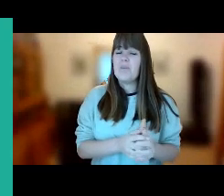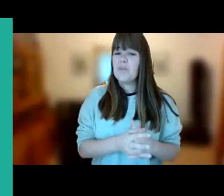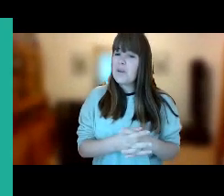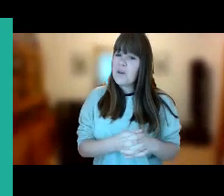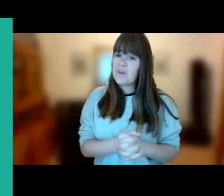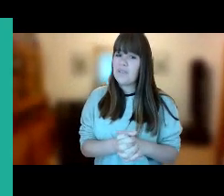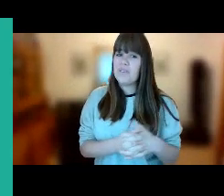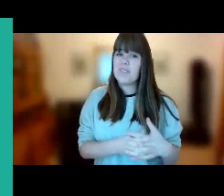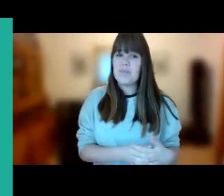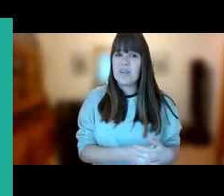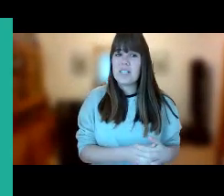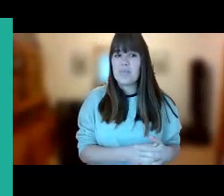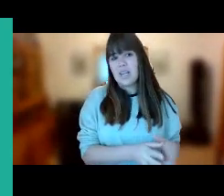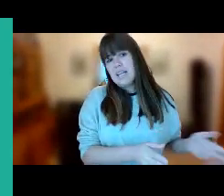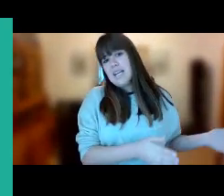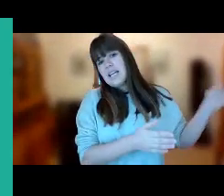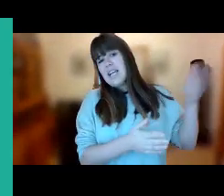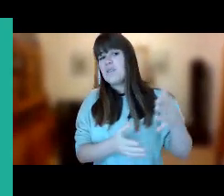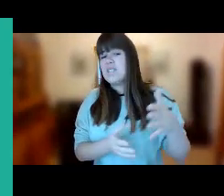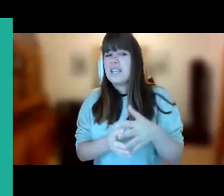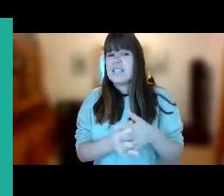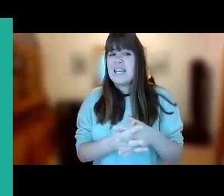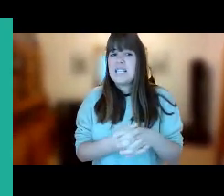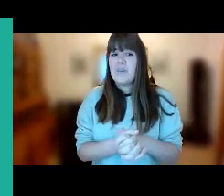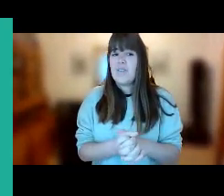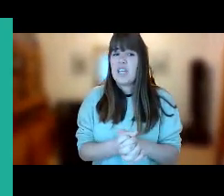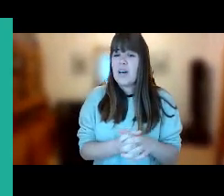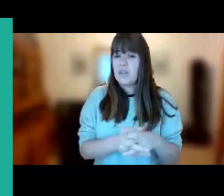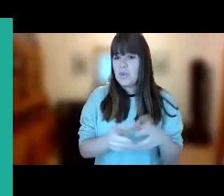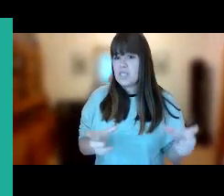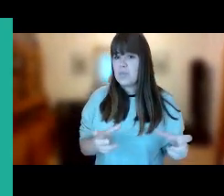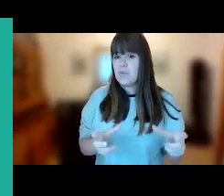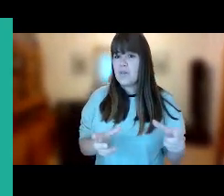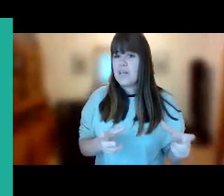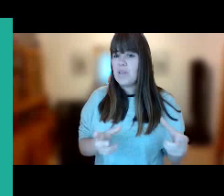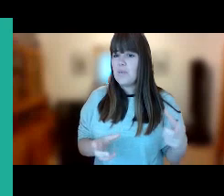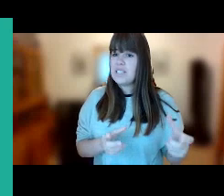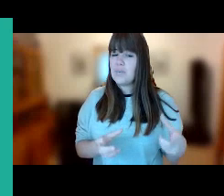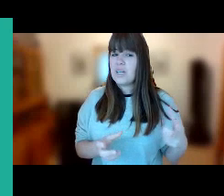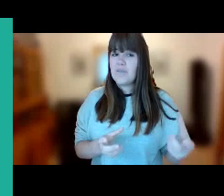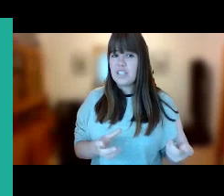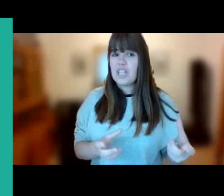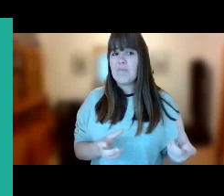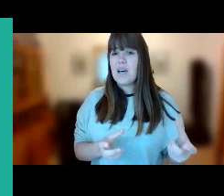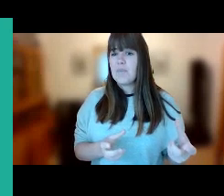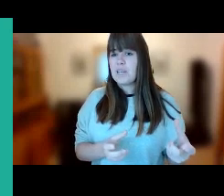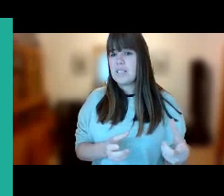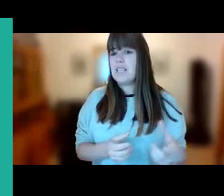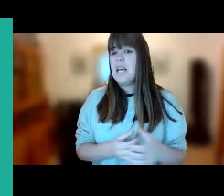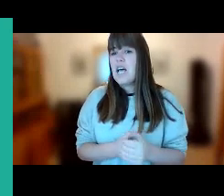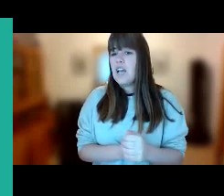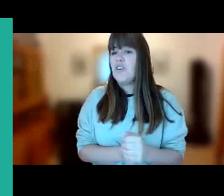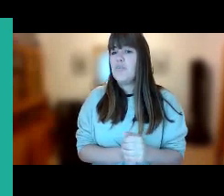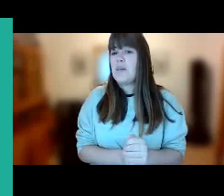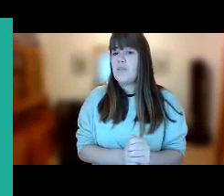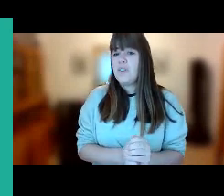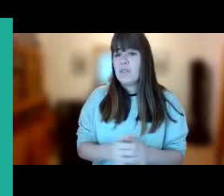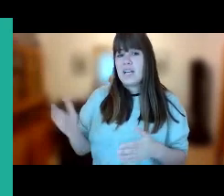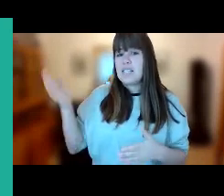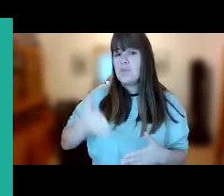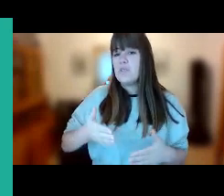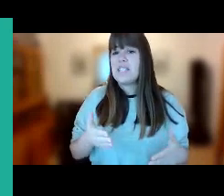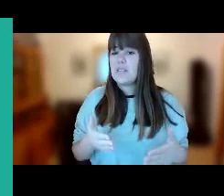by people that we work with lived experience. But now 10 years later, we're thinking about the word sport and maybe the ways that we can reshape that, because a lot of